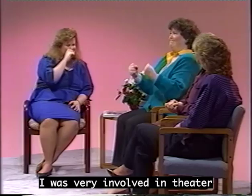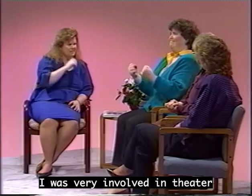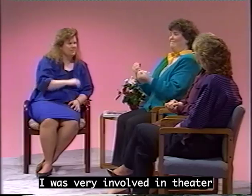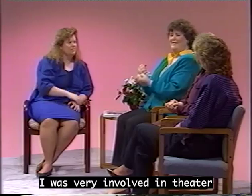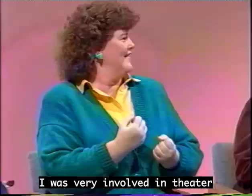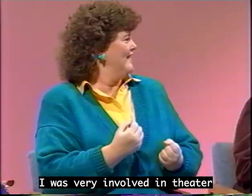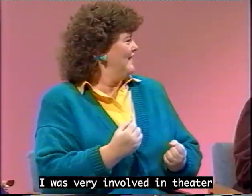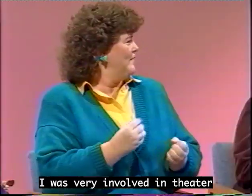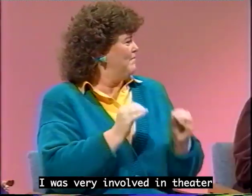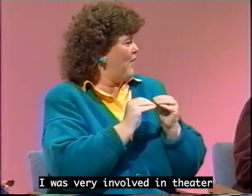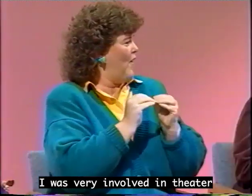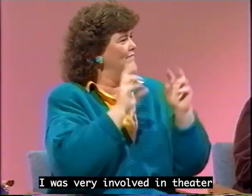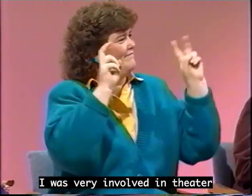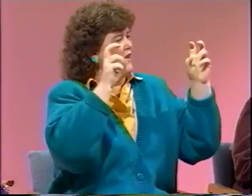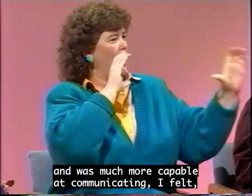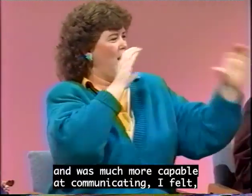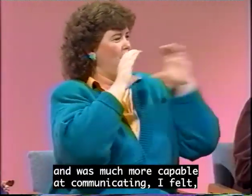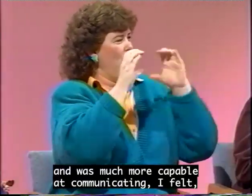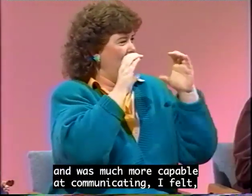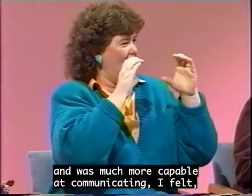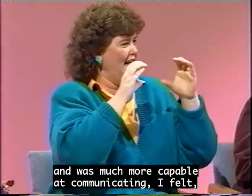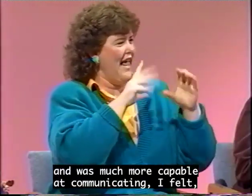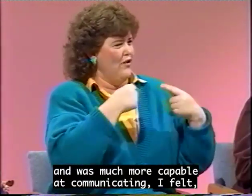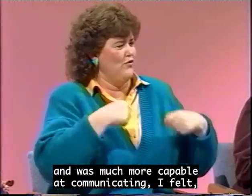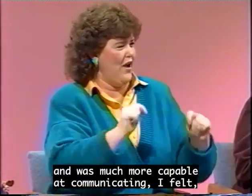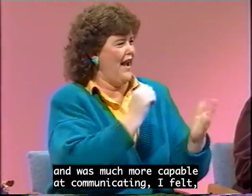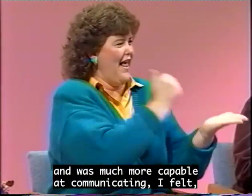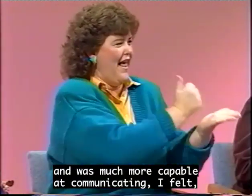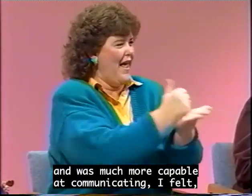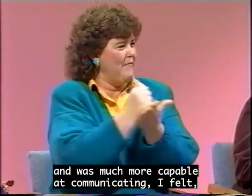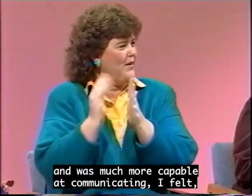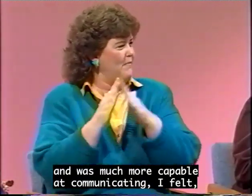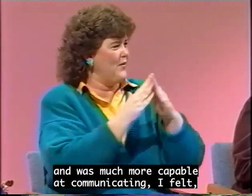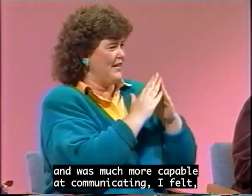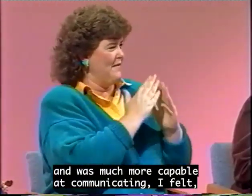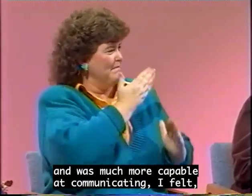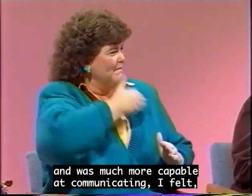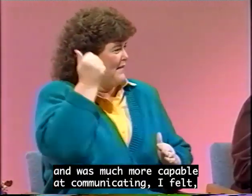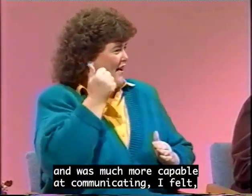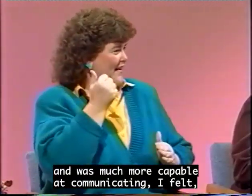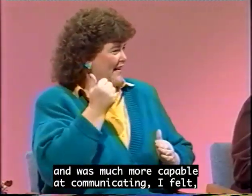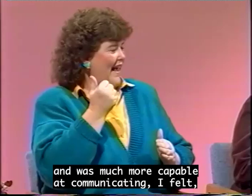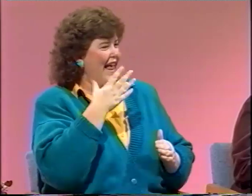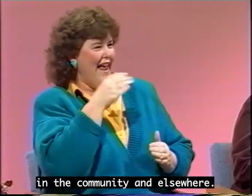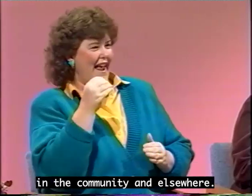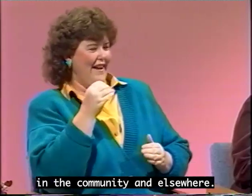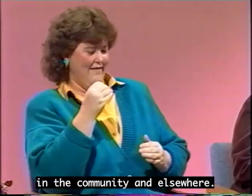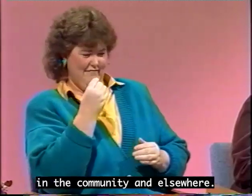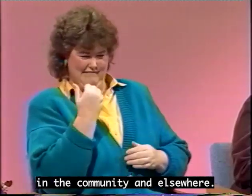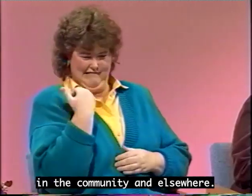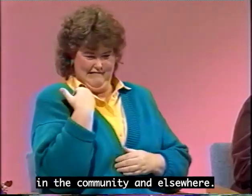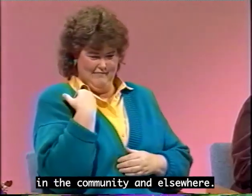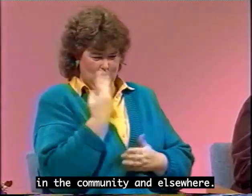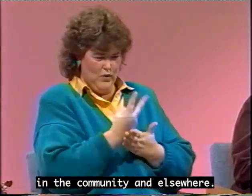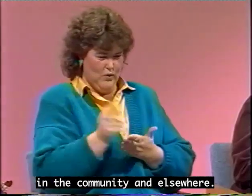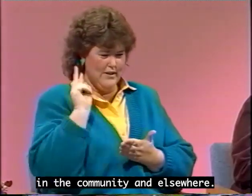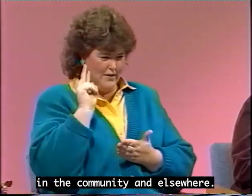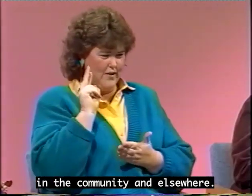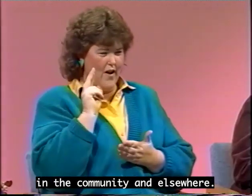very involved in theater and was much more capable at communicating, I felt, in the community and elsewhere.